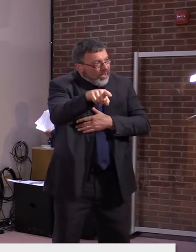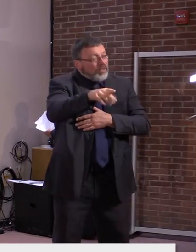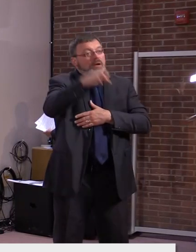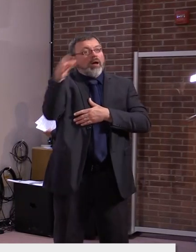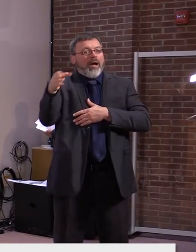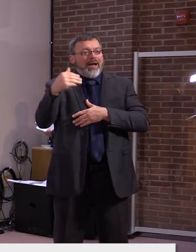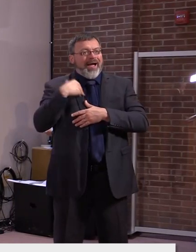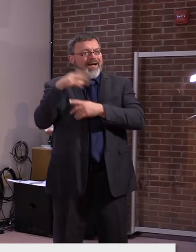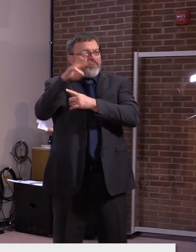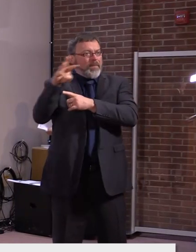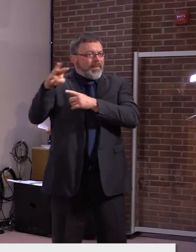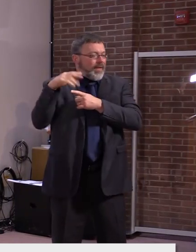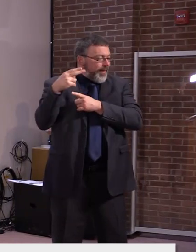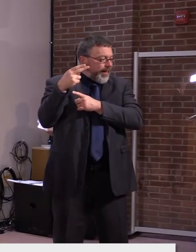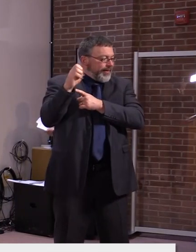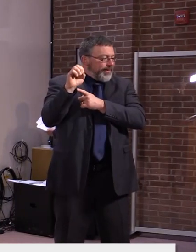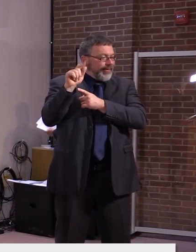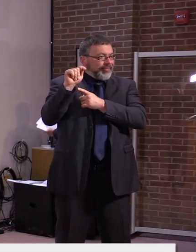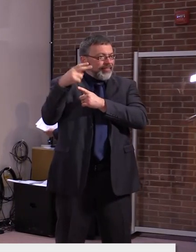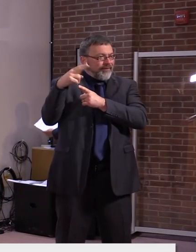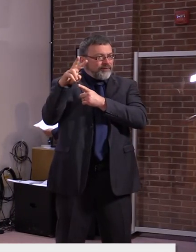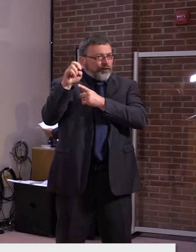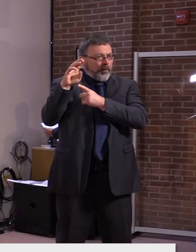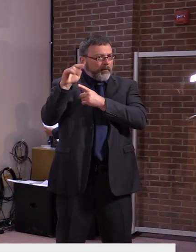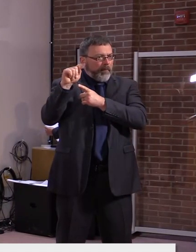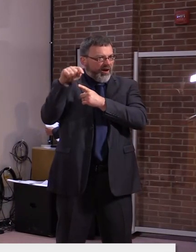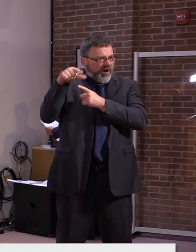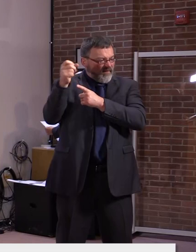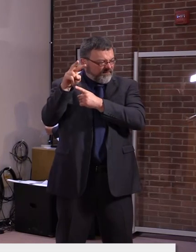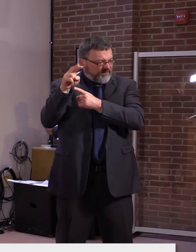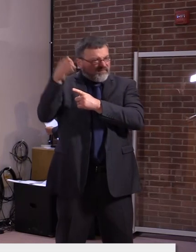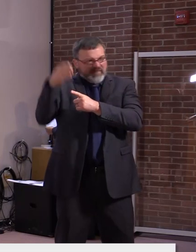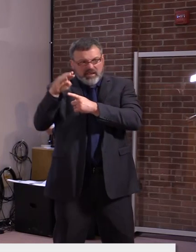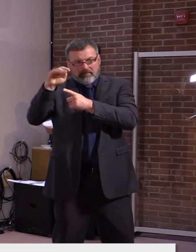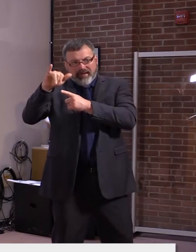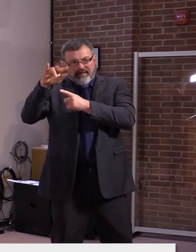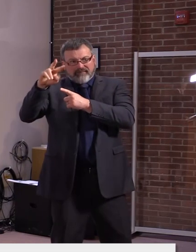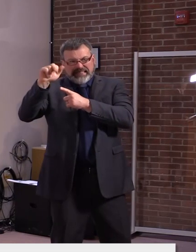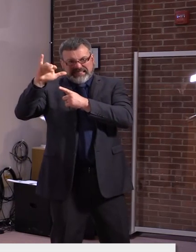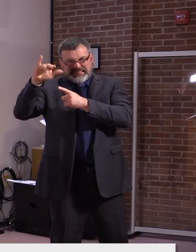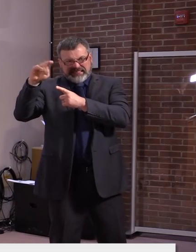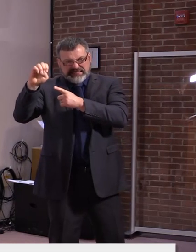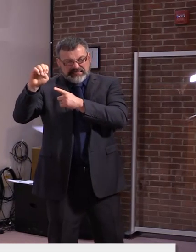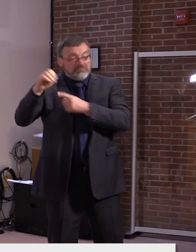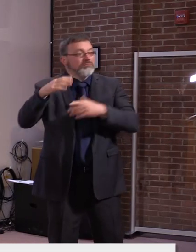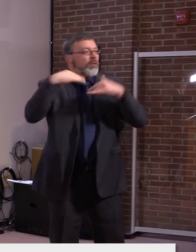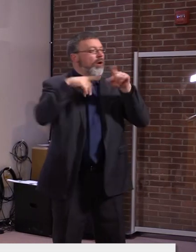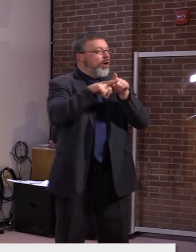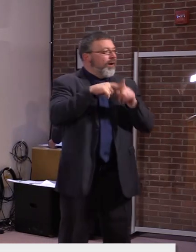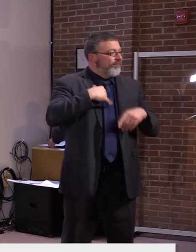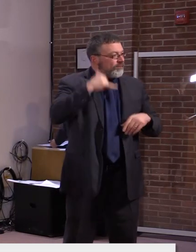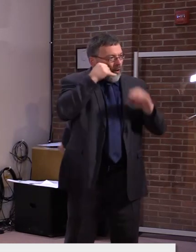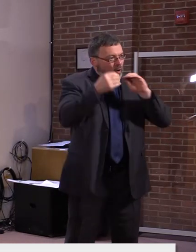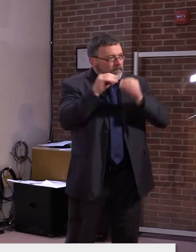healthvermont.gov/myvaccine to make an appointment. Secretary Smith and Dr. Levine will go into more detail in a few